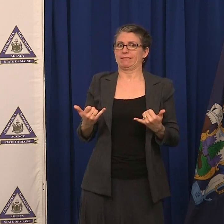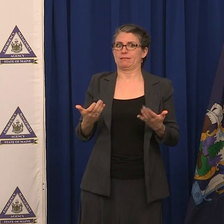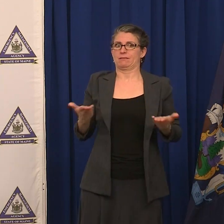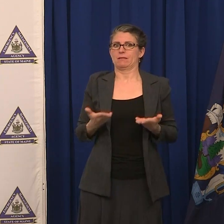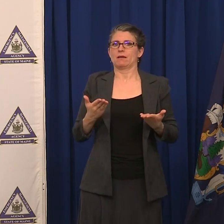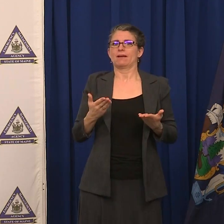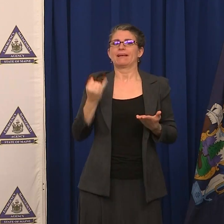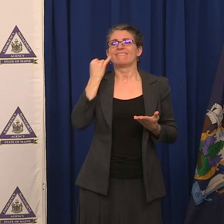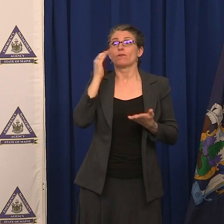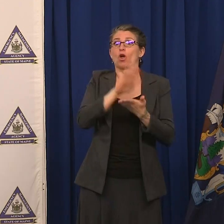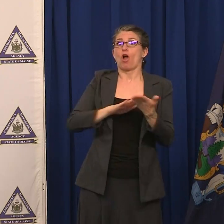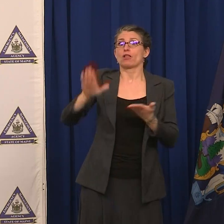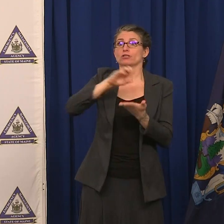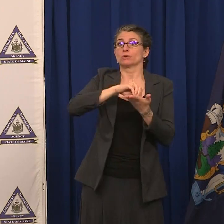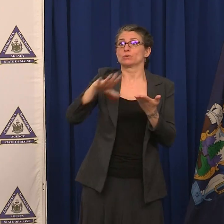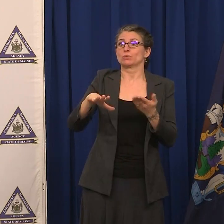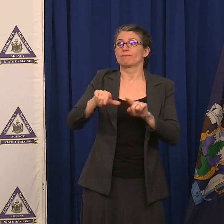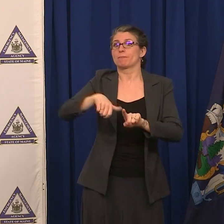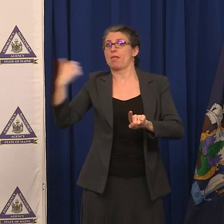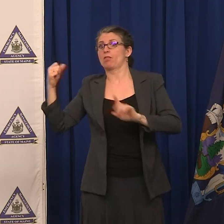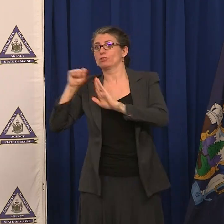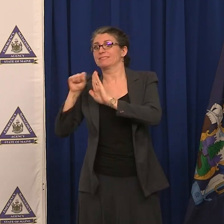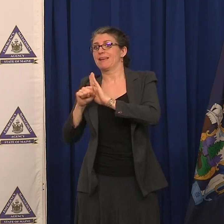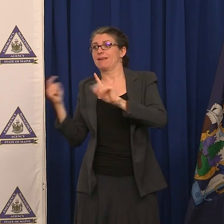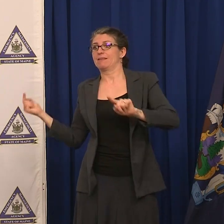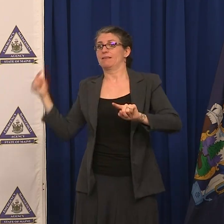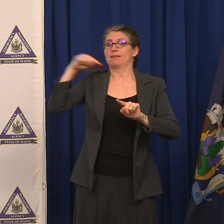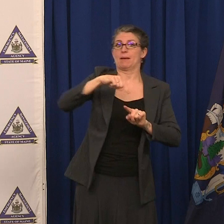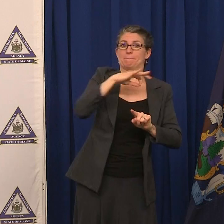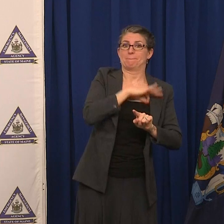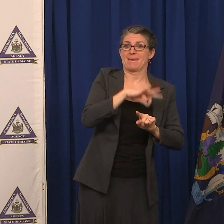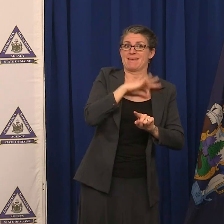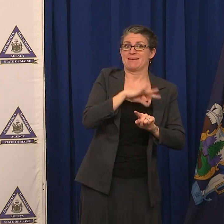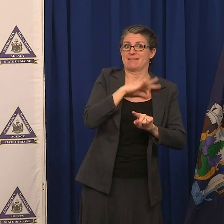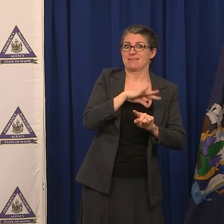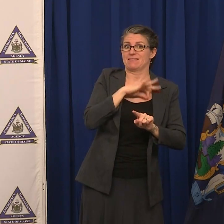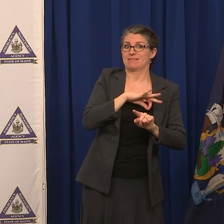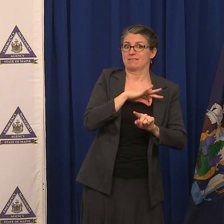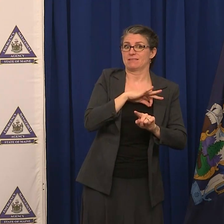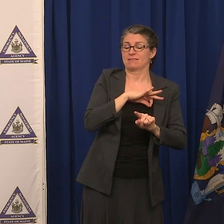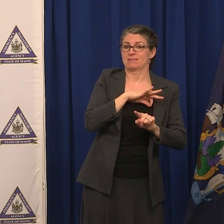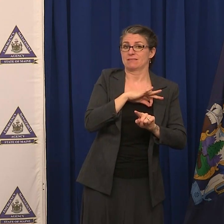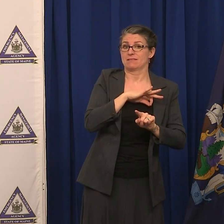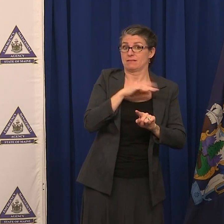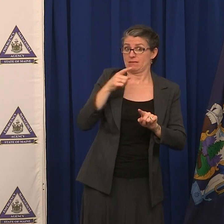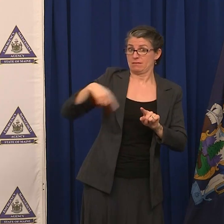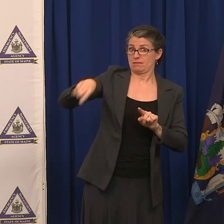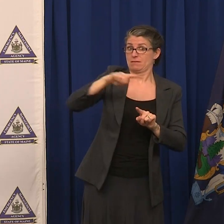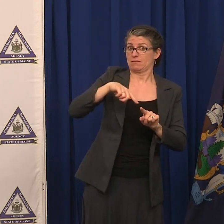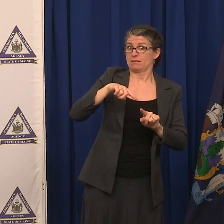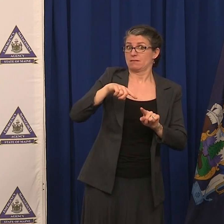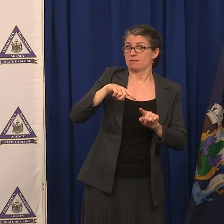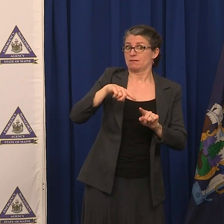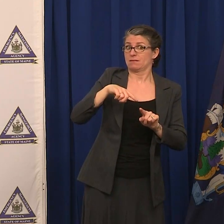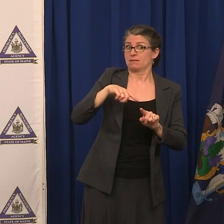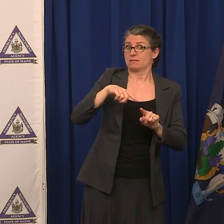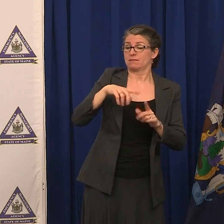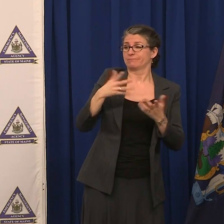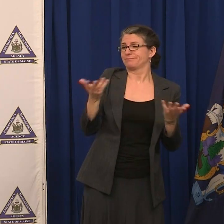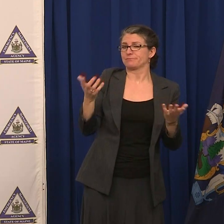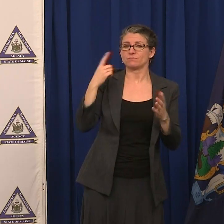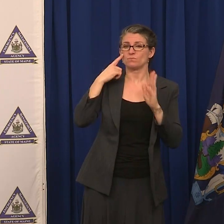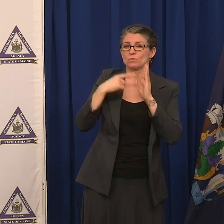Maine is tested outside of the state, is that still counted in Maine's numbers under the county in which they reside?